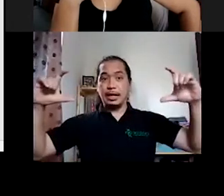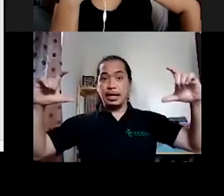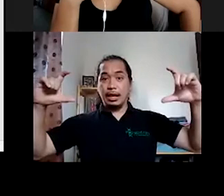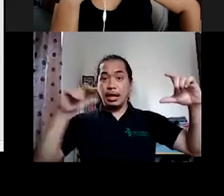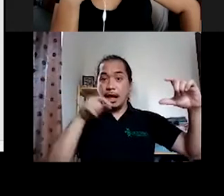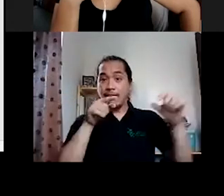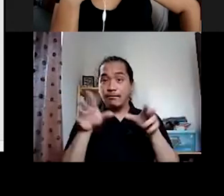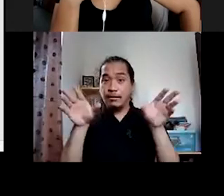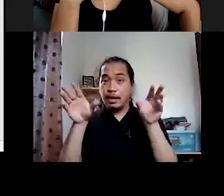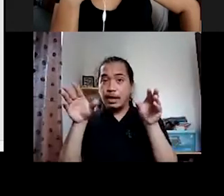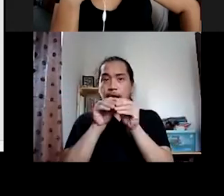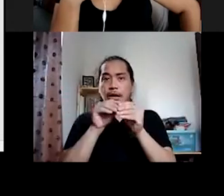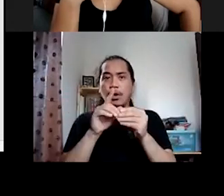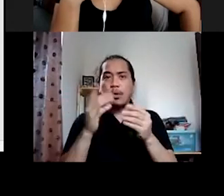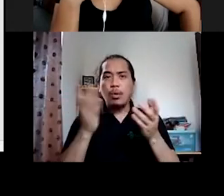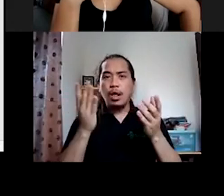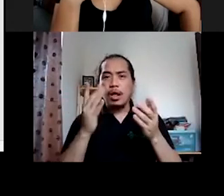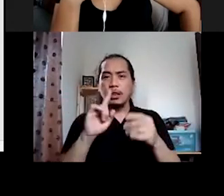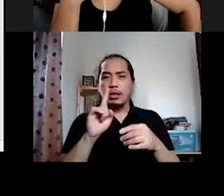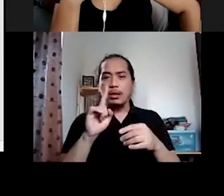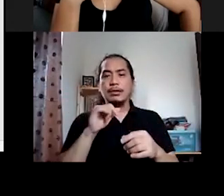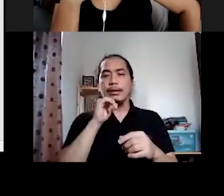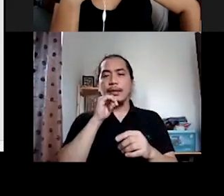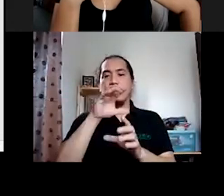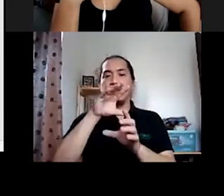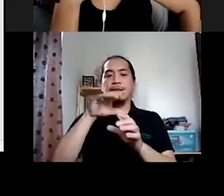So the sentence, the main sentence,